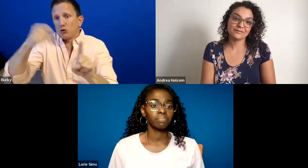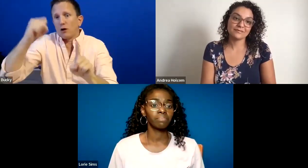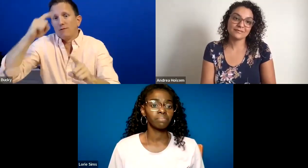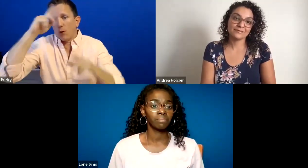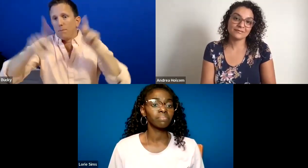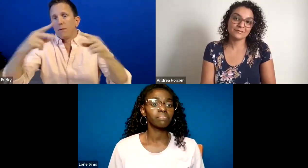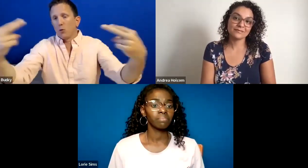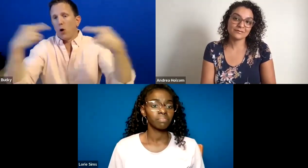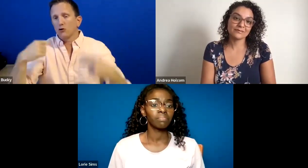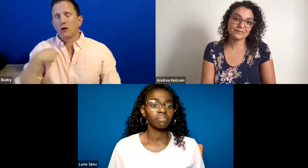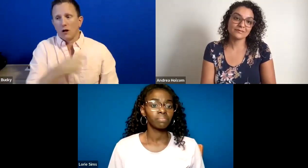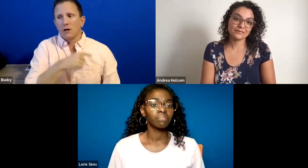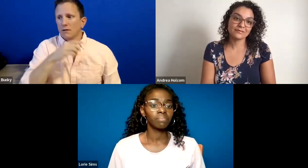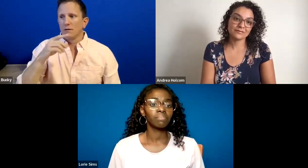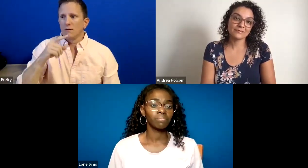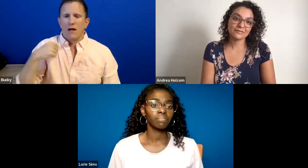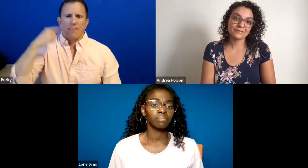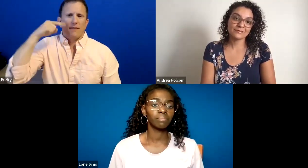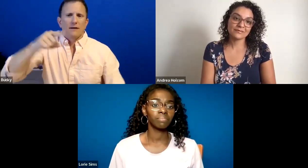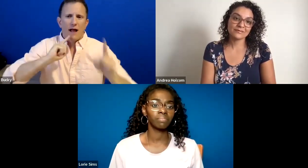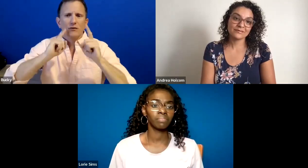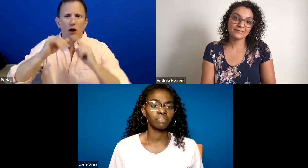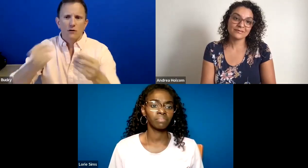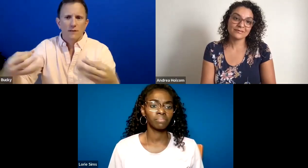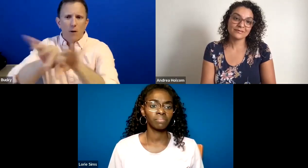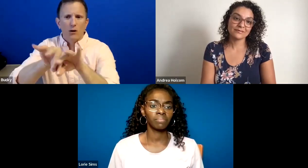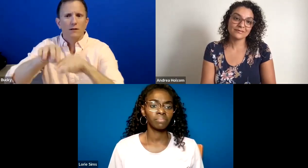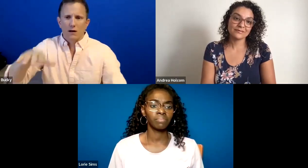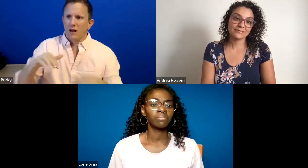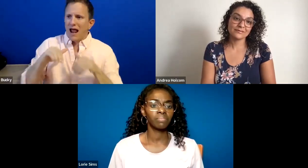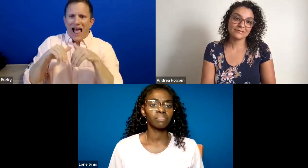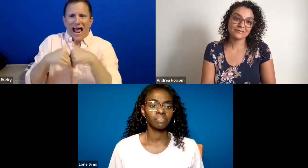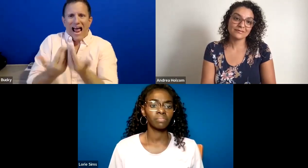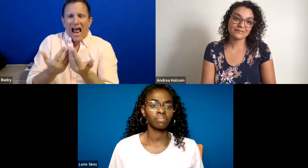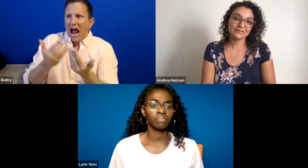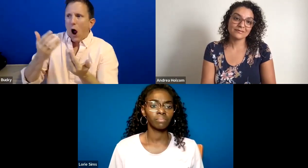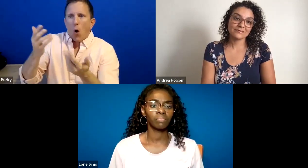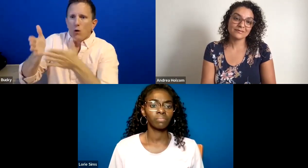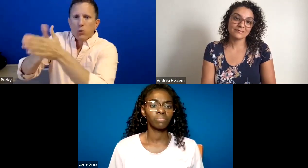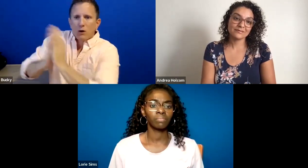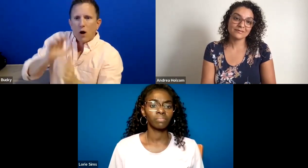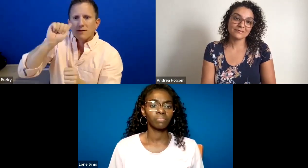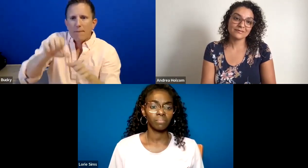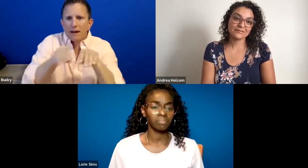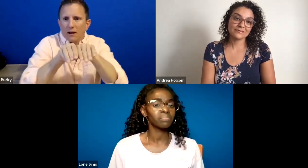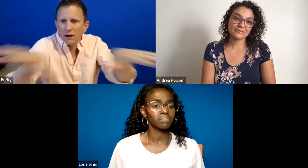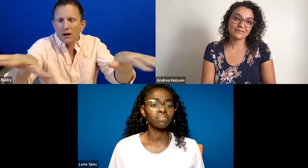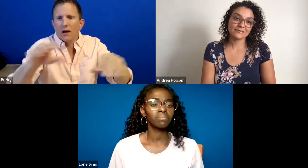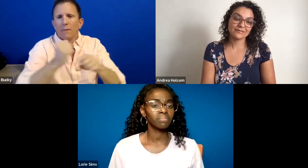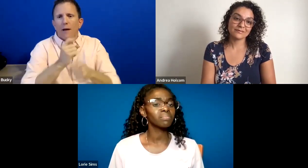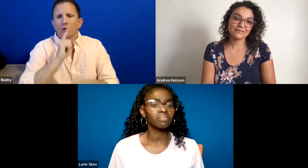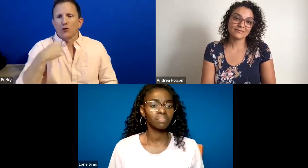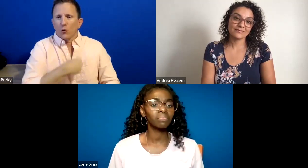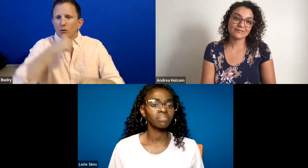And certainly we can have this discussion over the course of the next hour that may trigger emotions within our attendees. But it